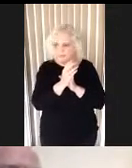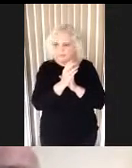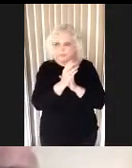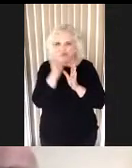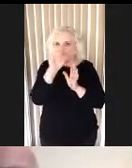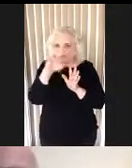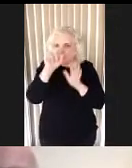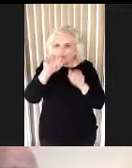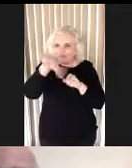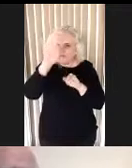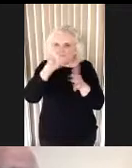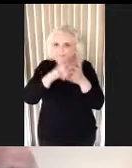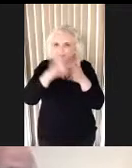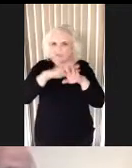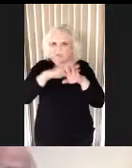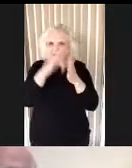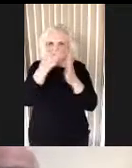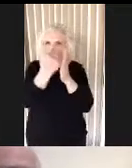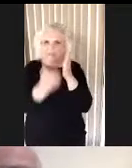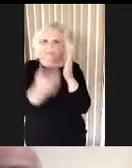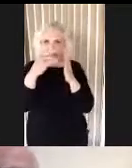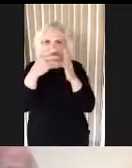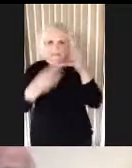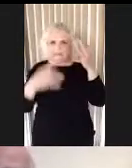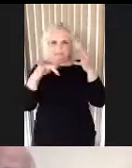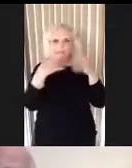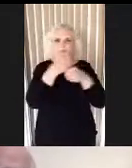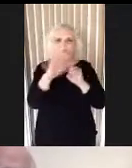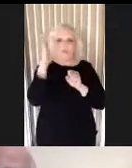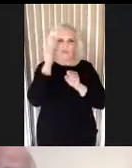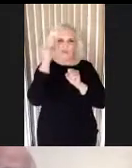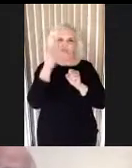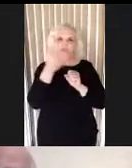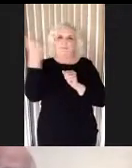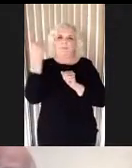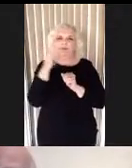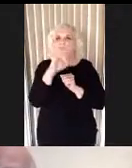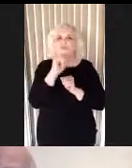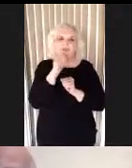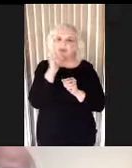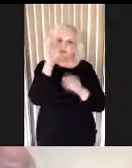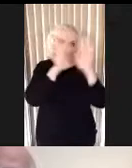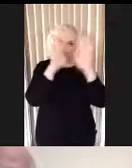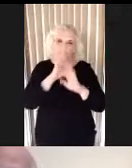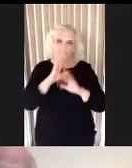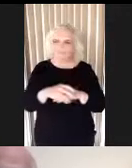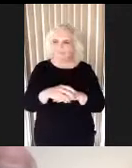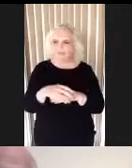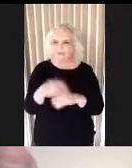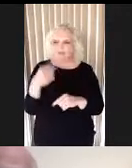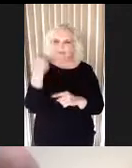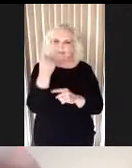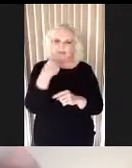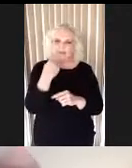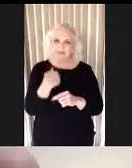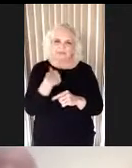If you can find that and do that, that will make the experience better. If not, don't worry about it. Okay, I'm not going to worry about it.